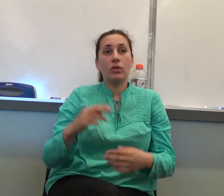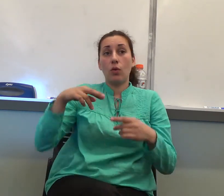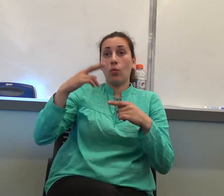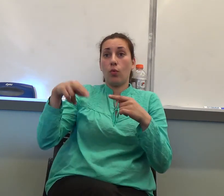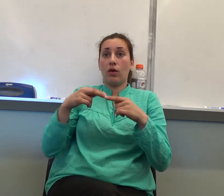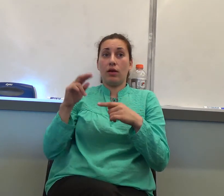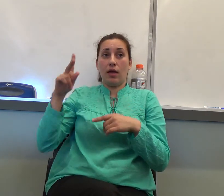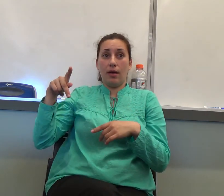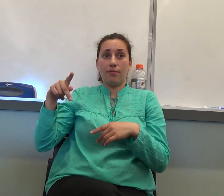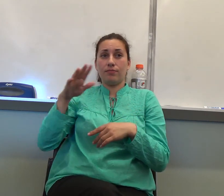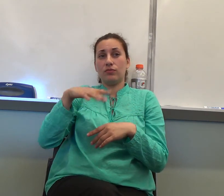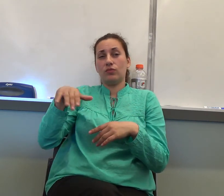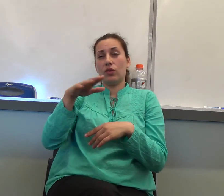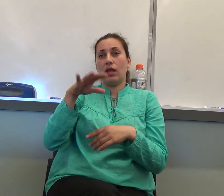quotient, it becomes 8.8.